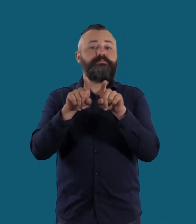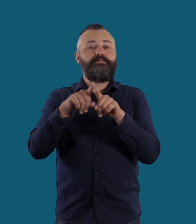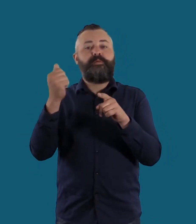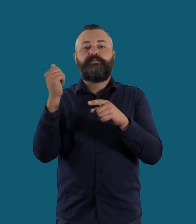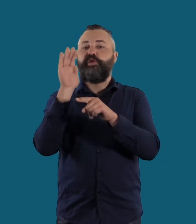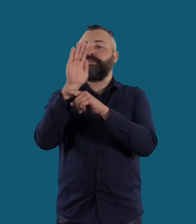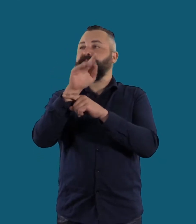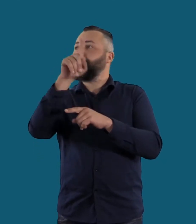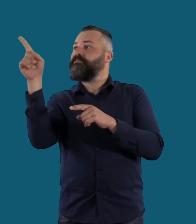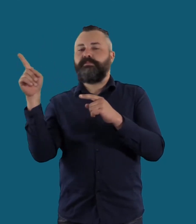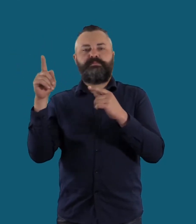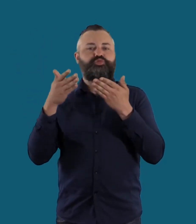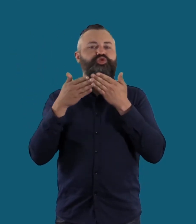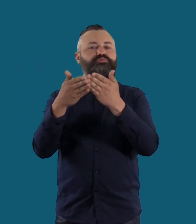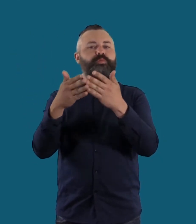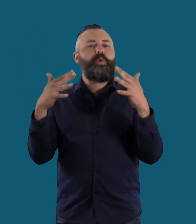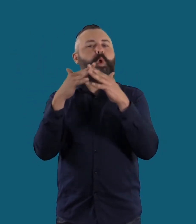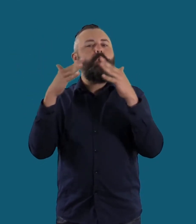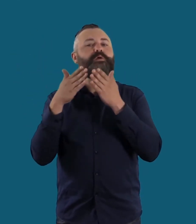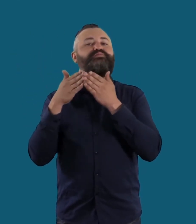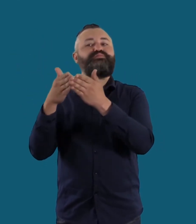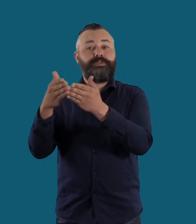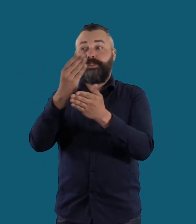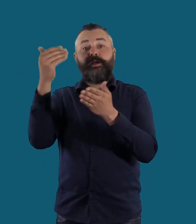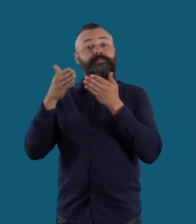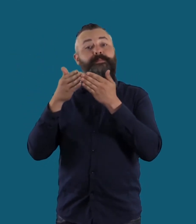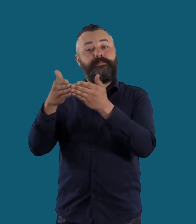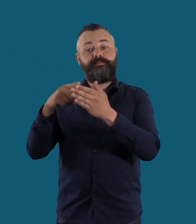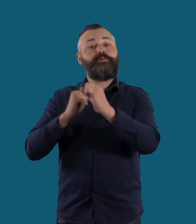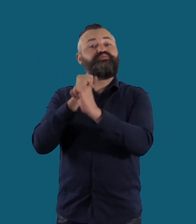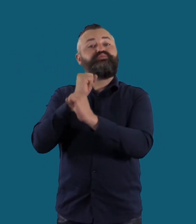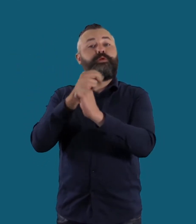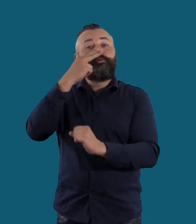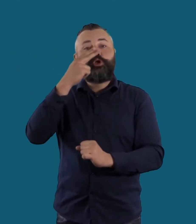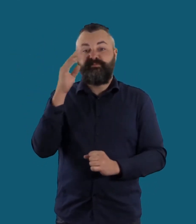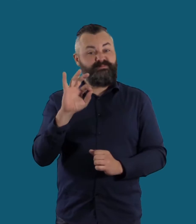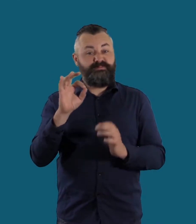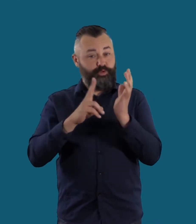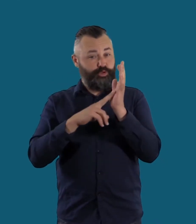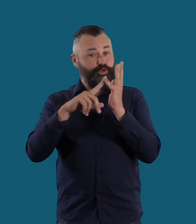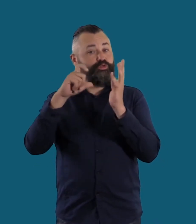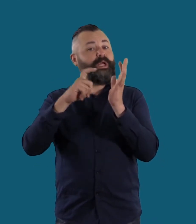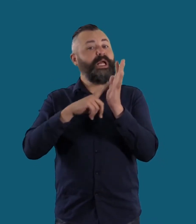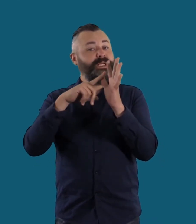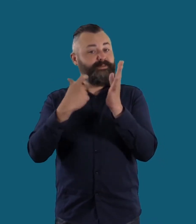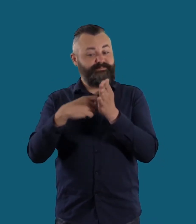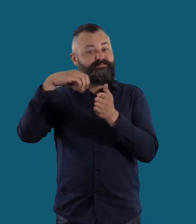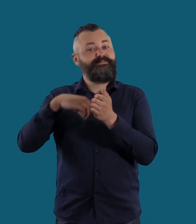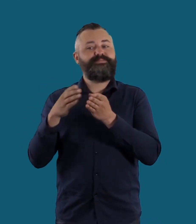Overseas, some warships run on nuclear energy instead of fuel. Therefore, a dangerous radiological leak could potentially happen and may affect